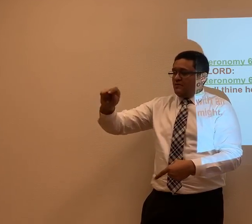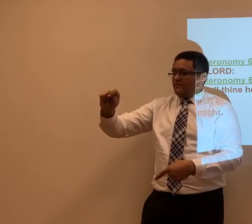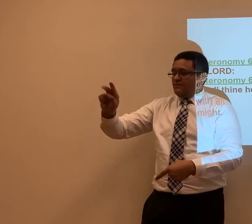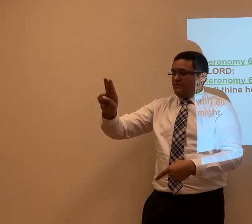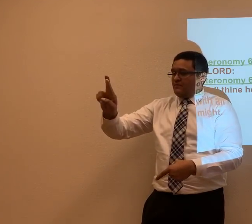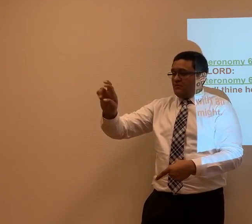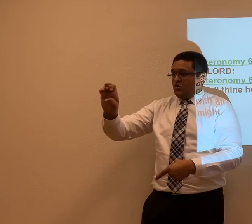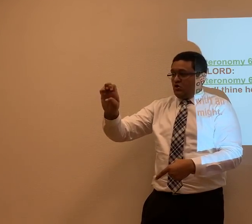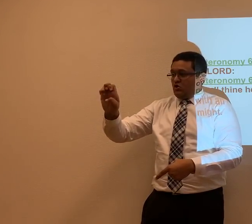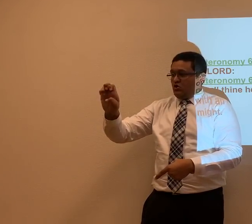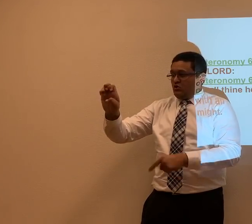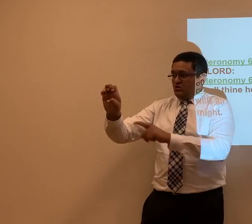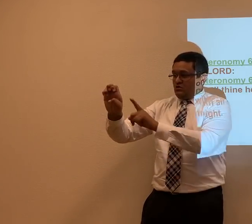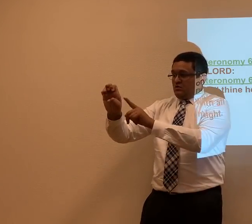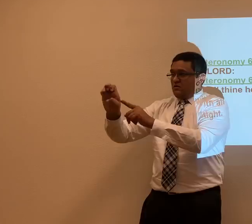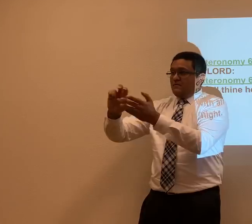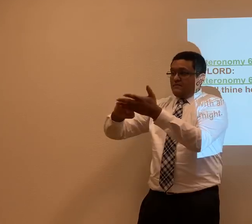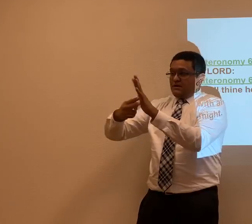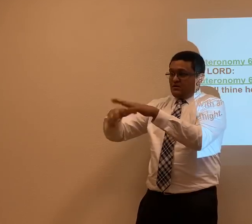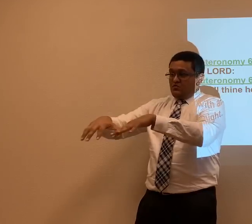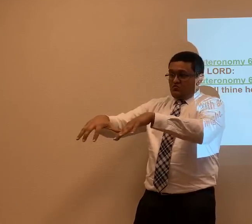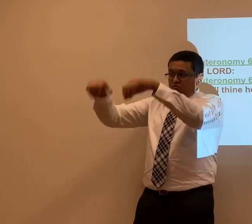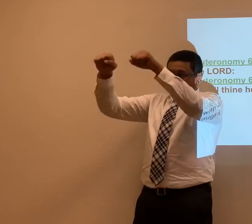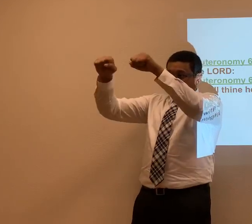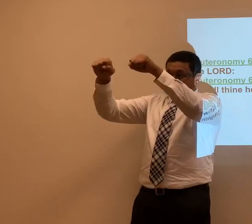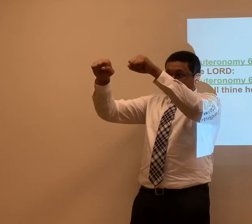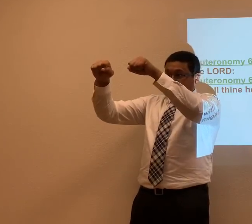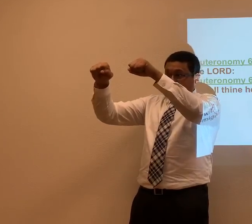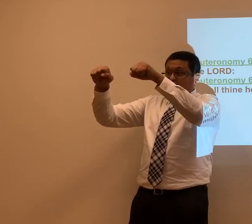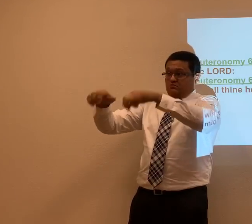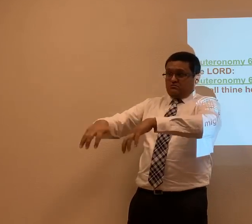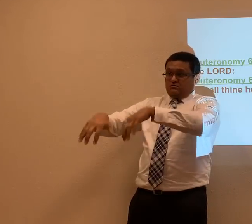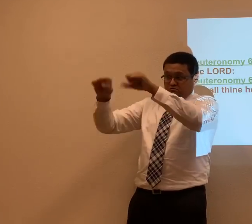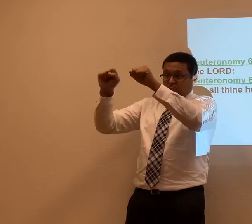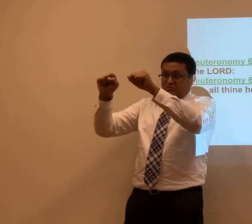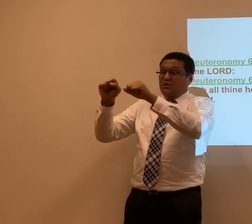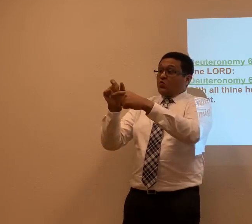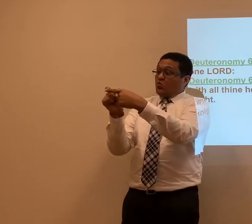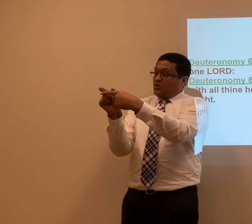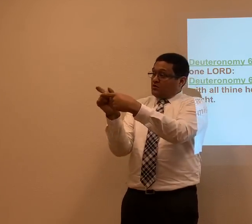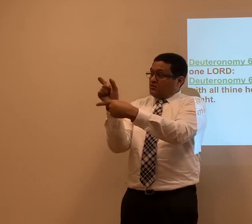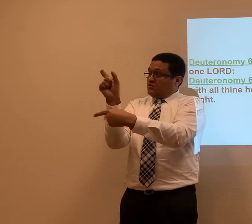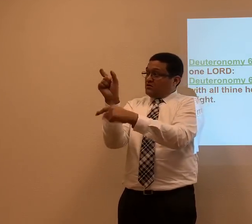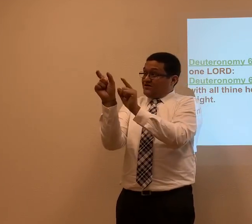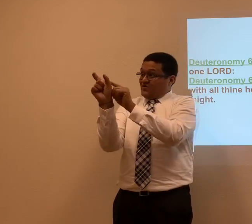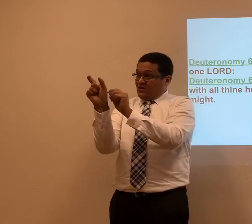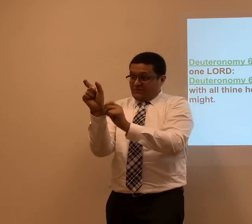Again, I'm going to say the word rapture, it means to be taken away, right? Yeah, taken up.